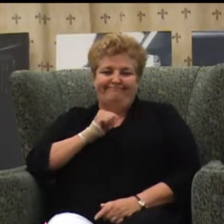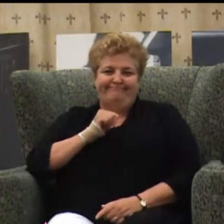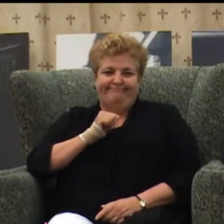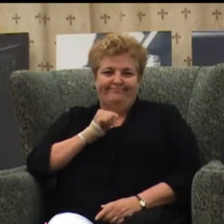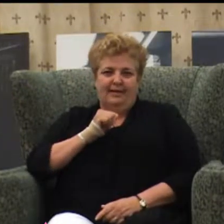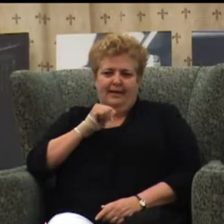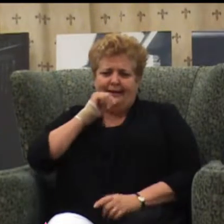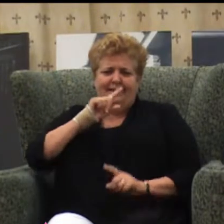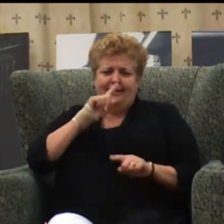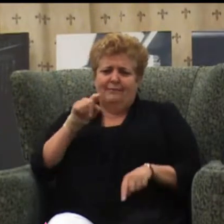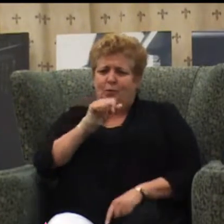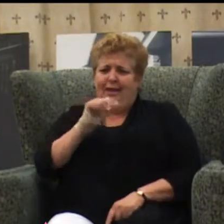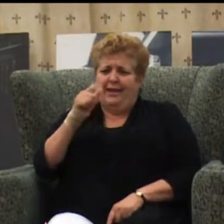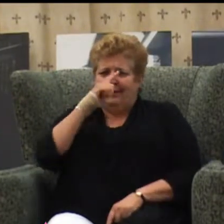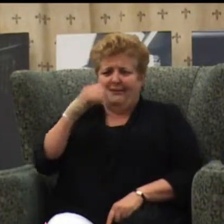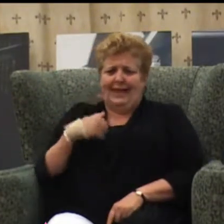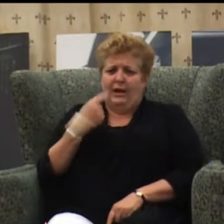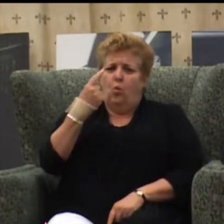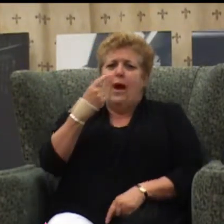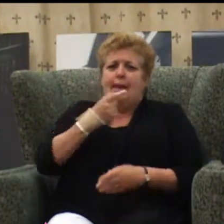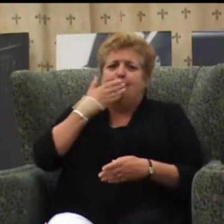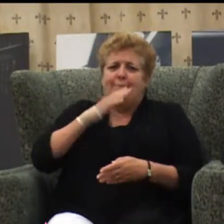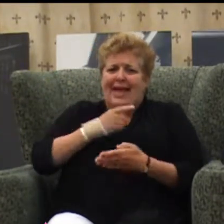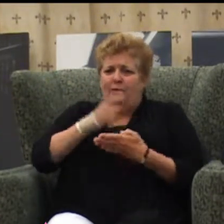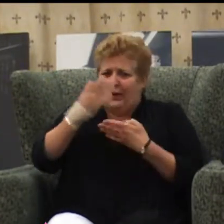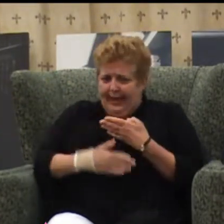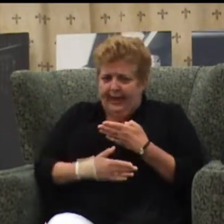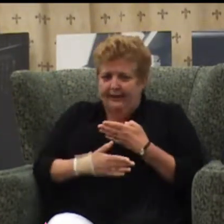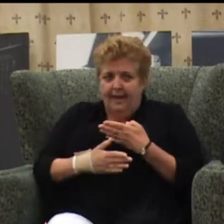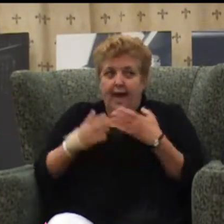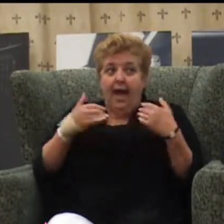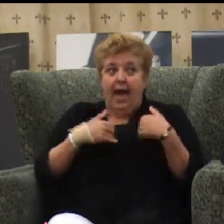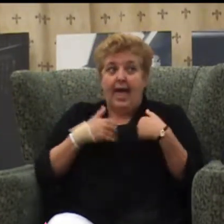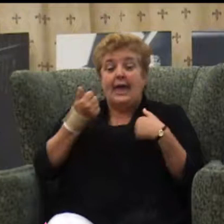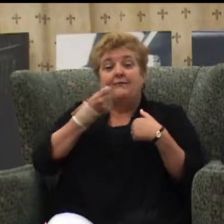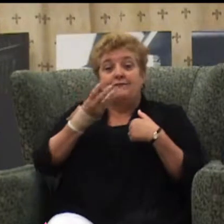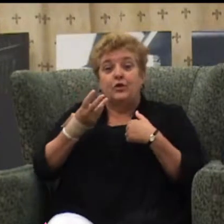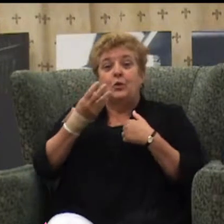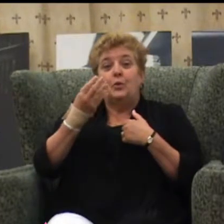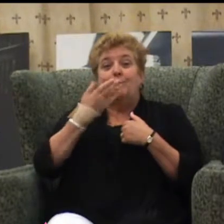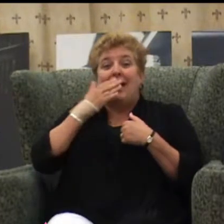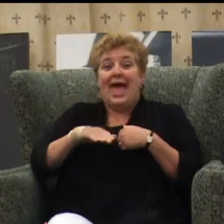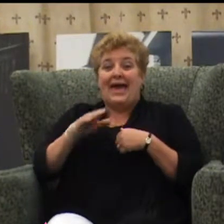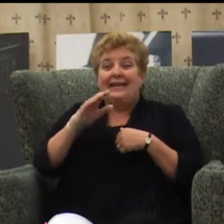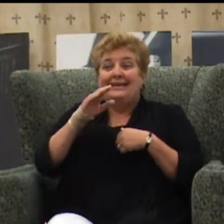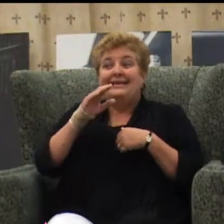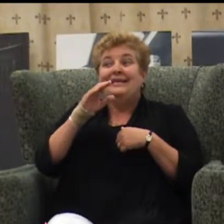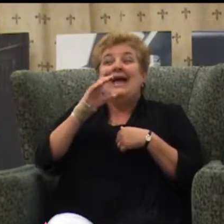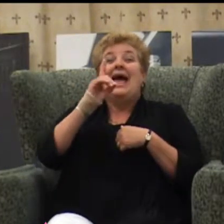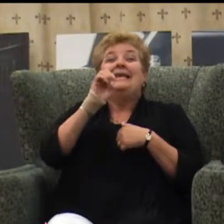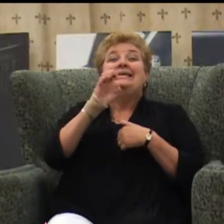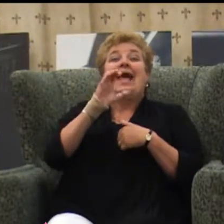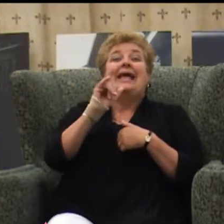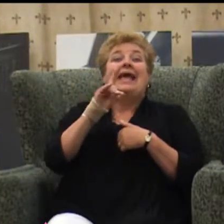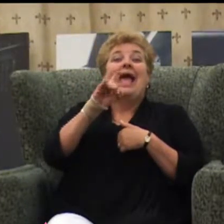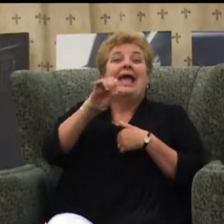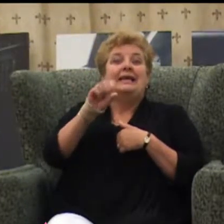weekend. I had a couple of bad decades. And for me, like a lot of us, this had to become a matter of life and